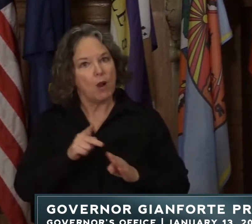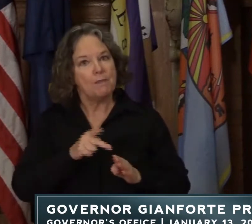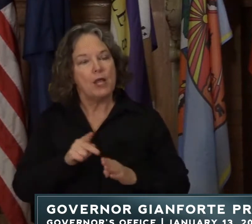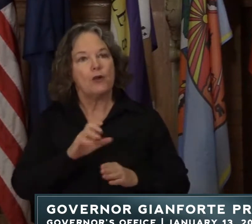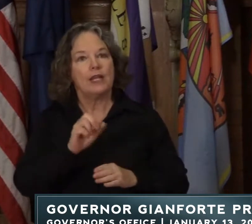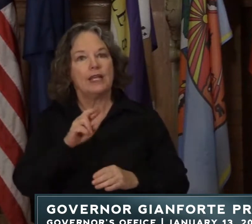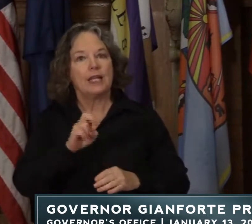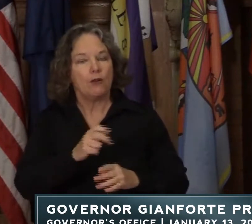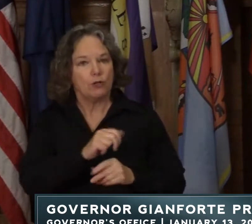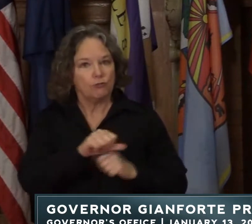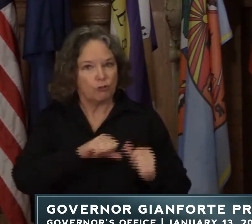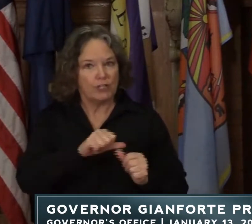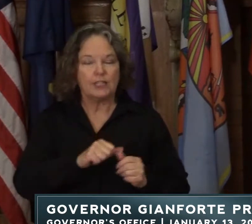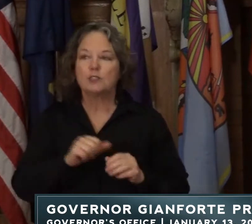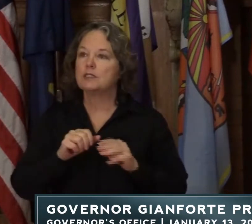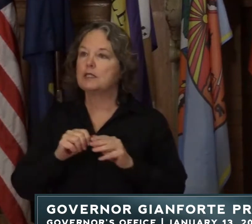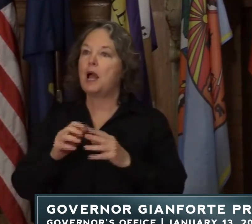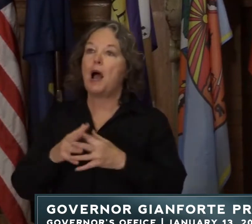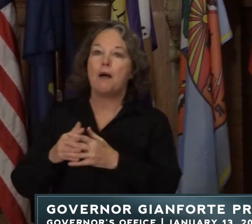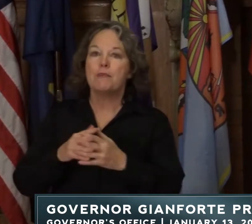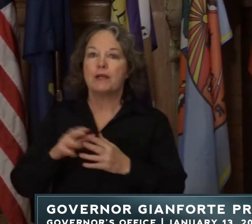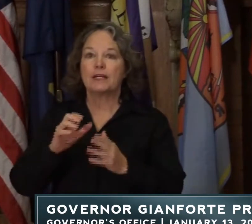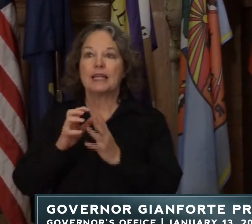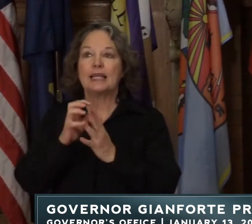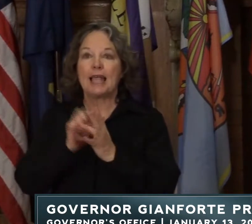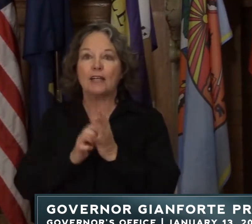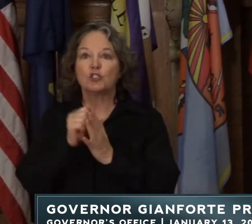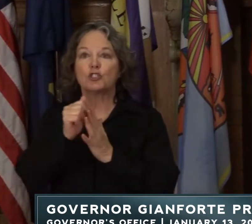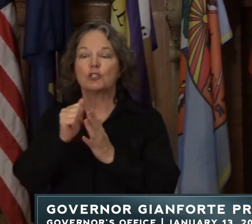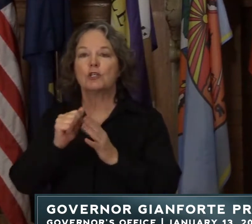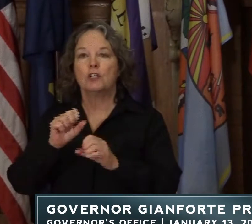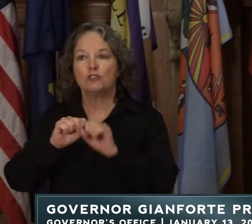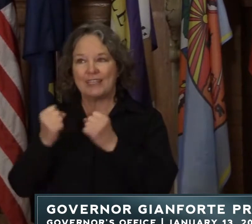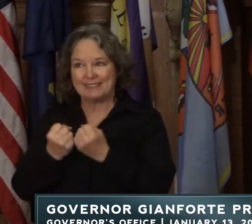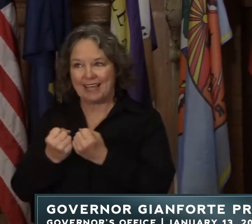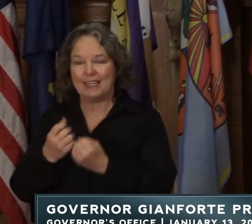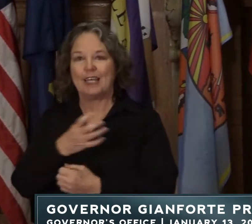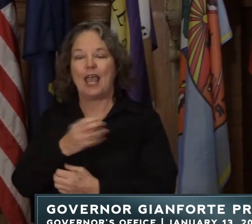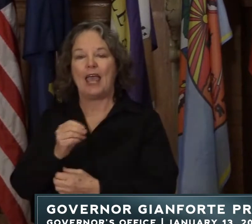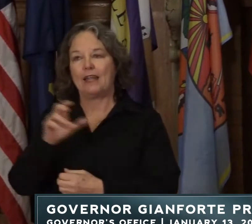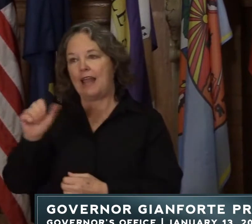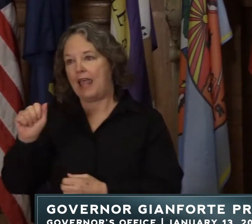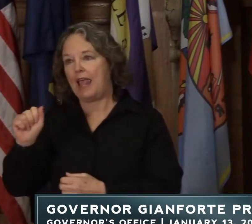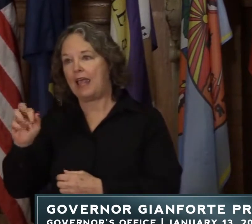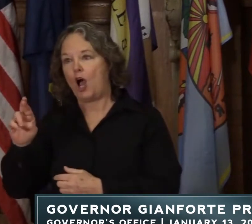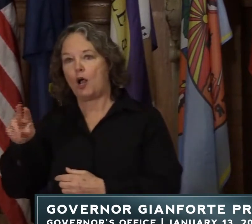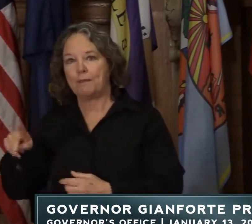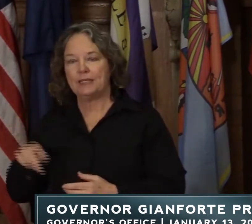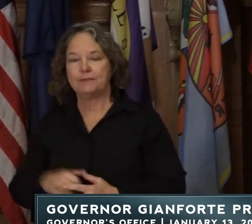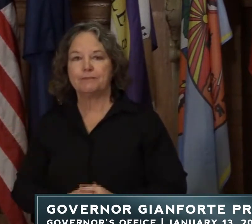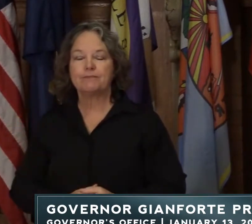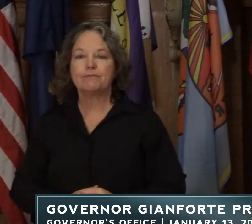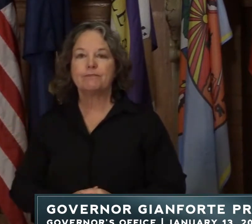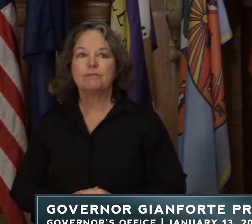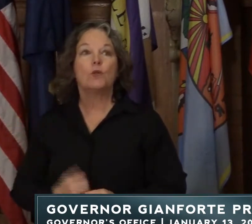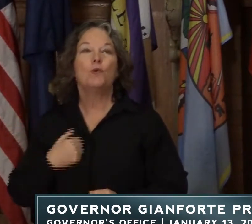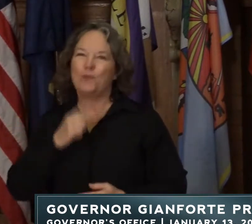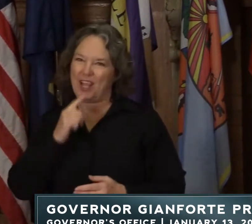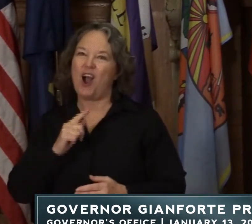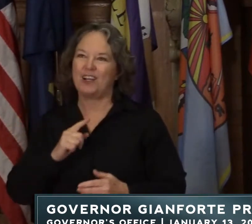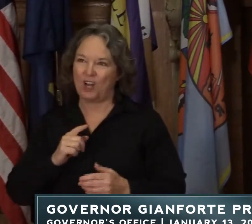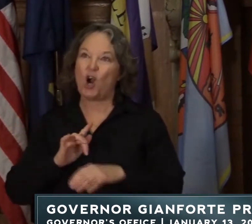Care Association, the American Cancer Society, and AARP. And we're ahead of